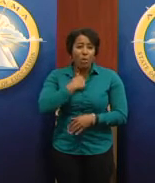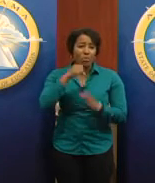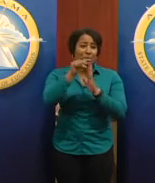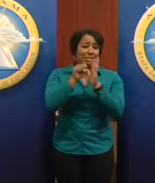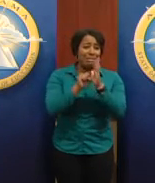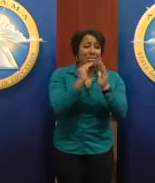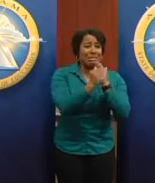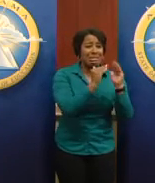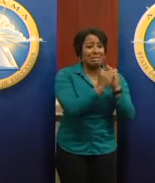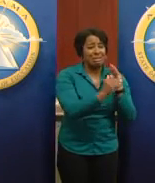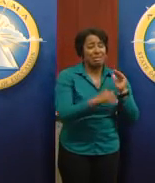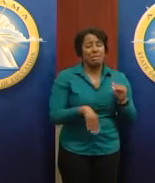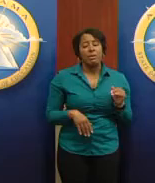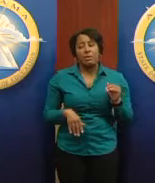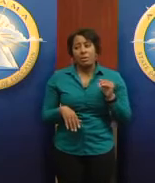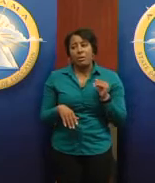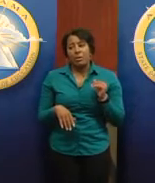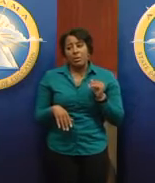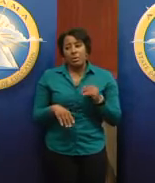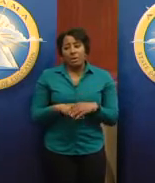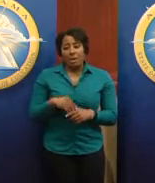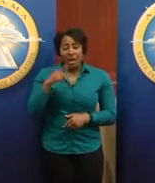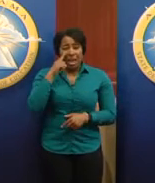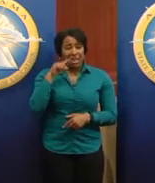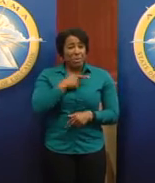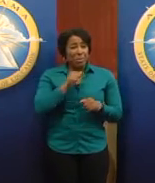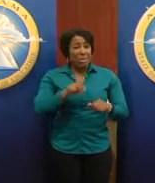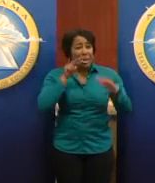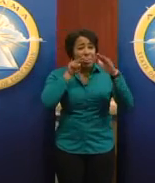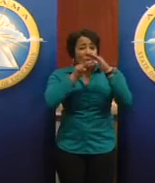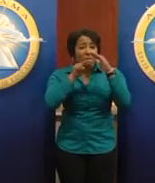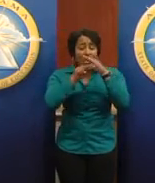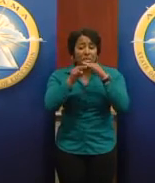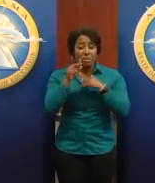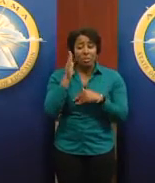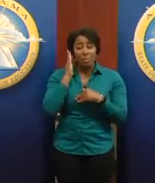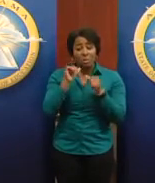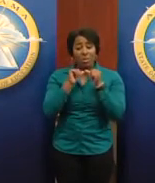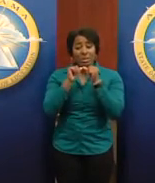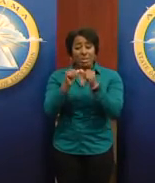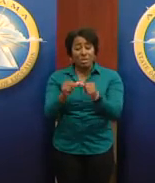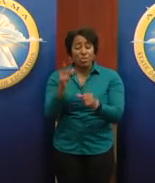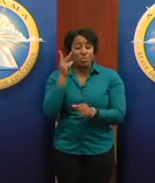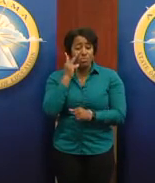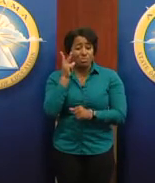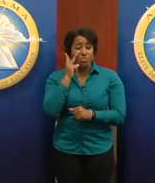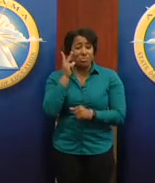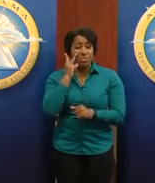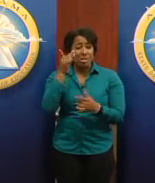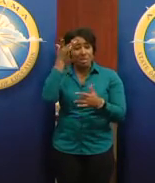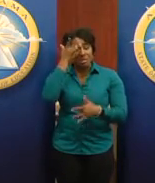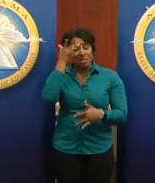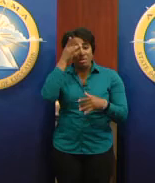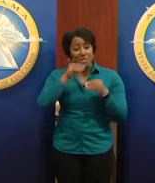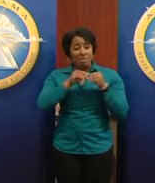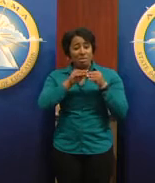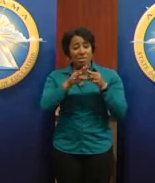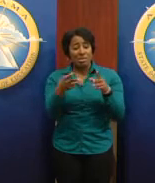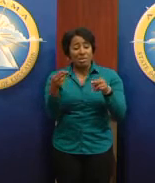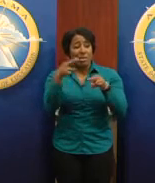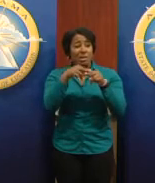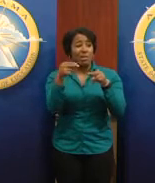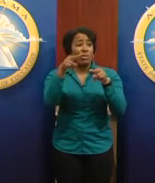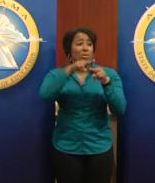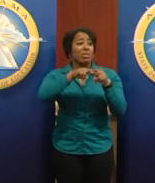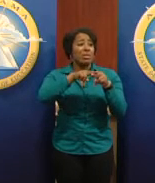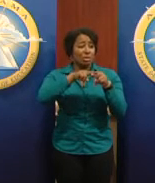cities. Again, I think we can predict that we will continue to see disease as we have more people out and about, and we need to do